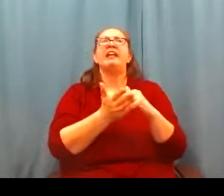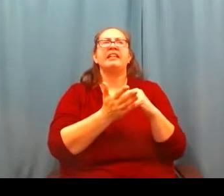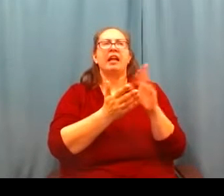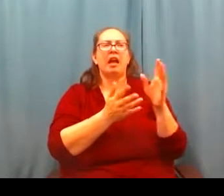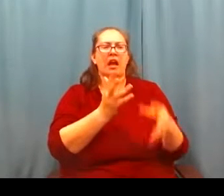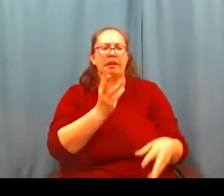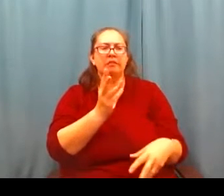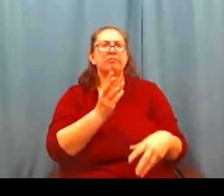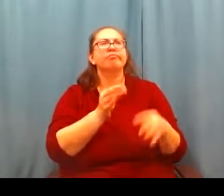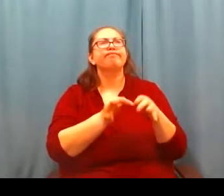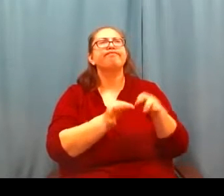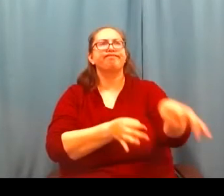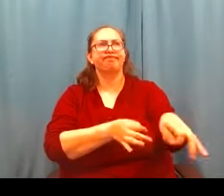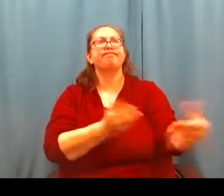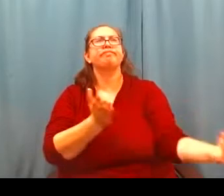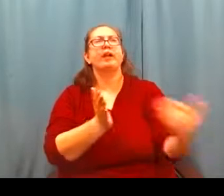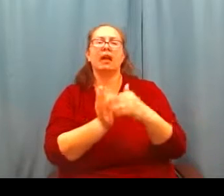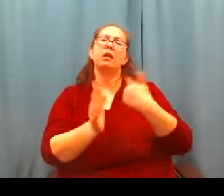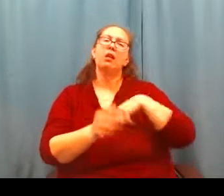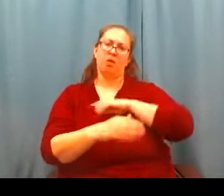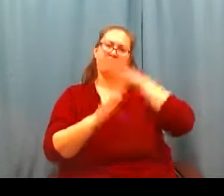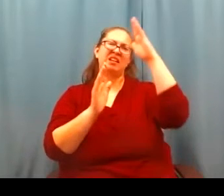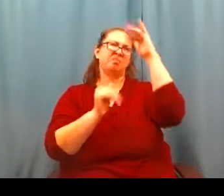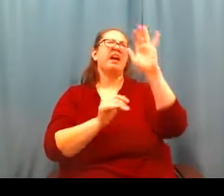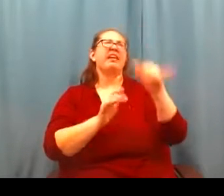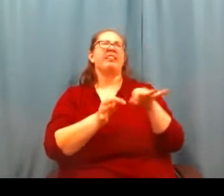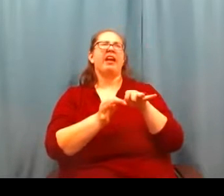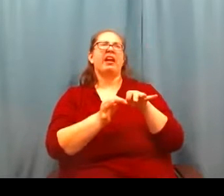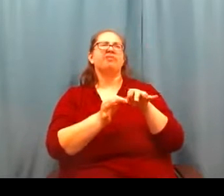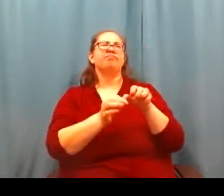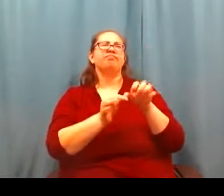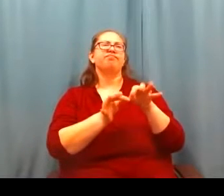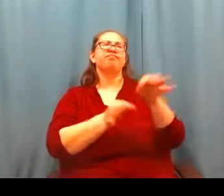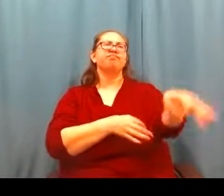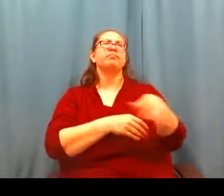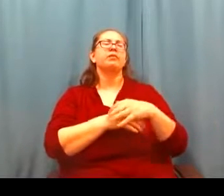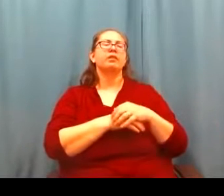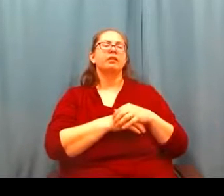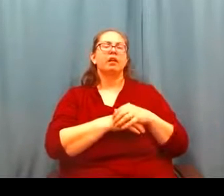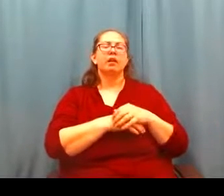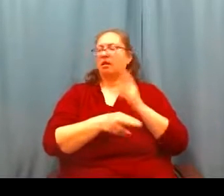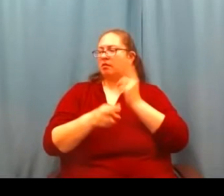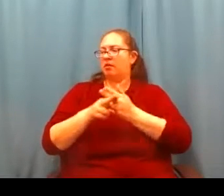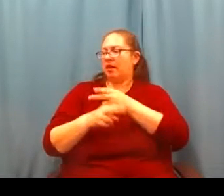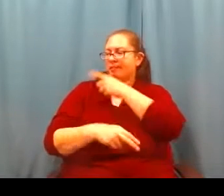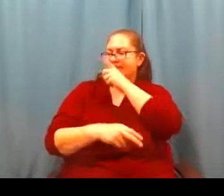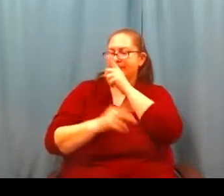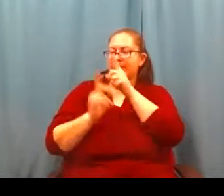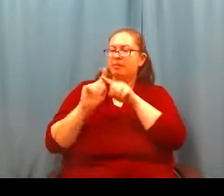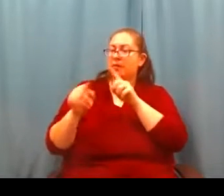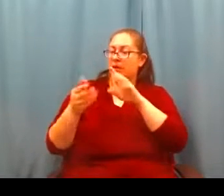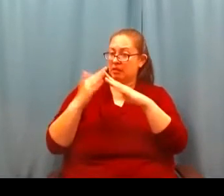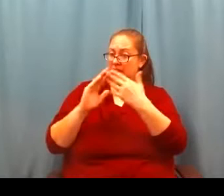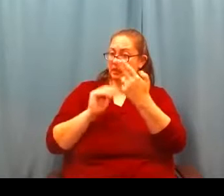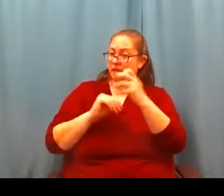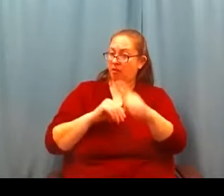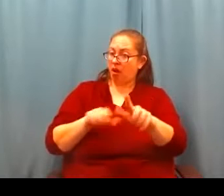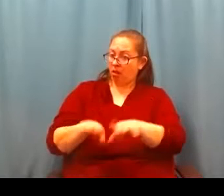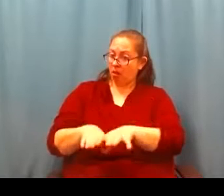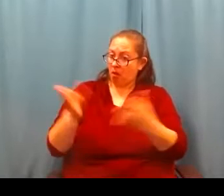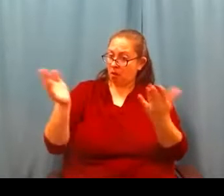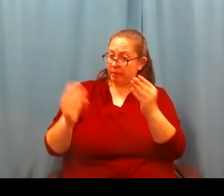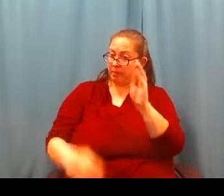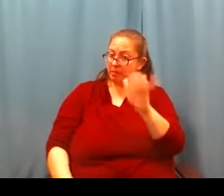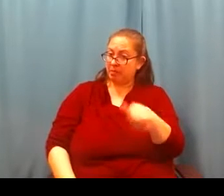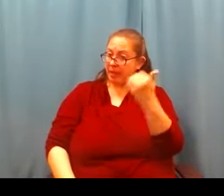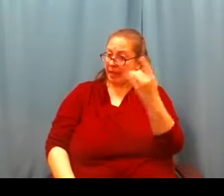are expecting that. Thank you, Mayor. We don't have a name for this one, but the question is, will City Hall be open on May 18th